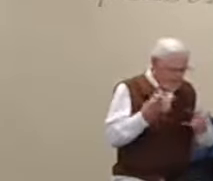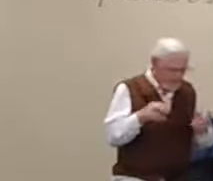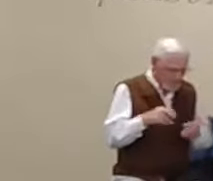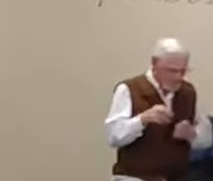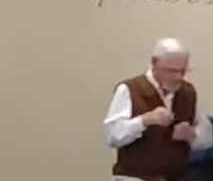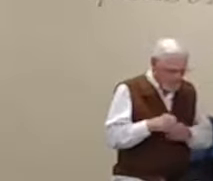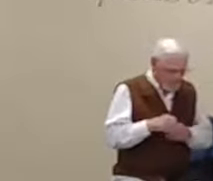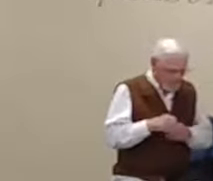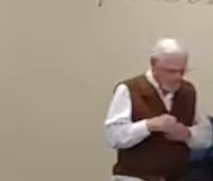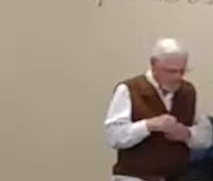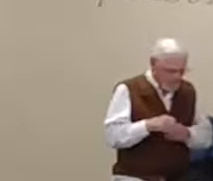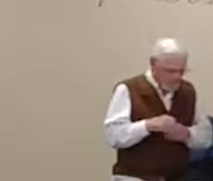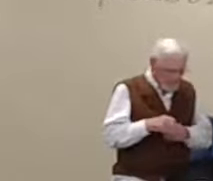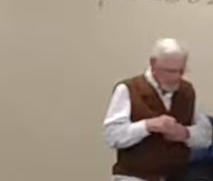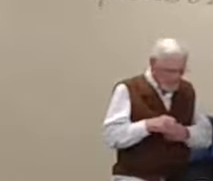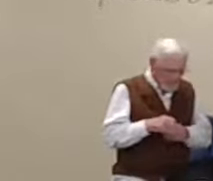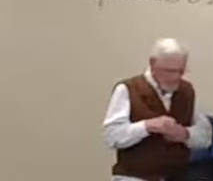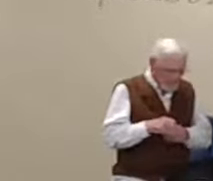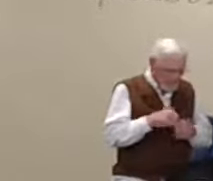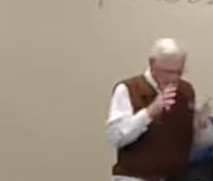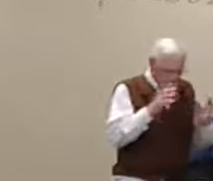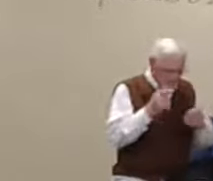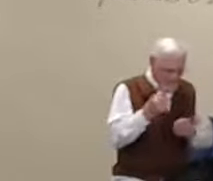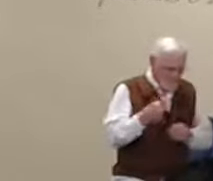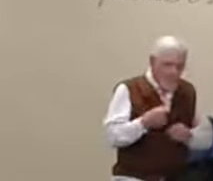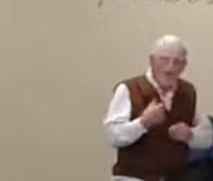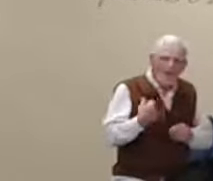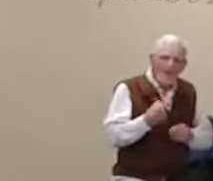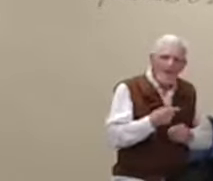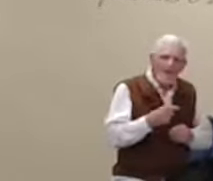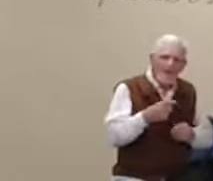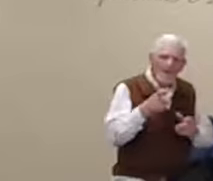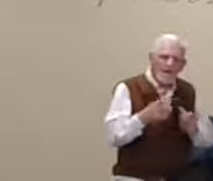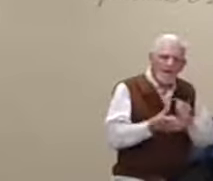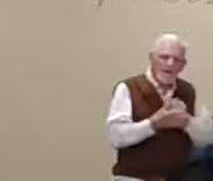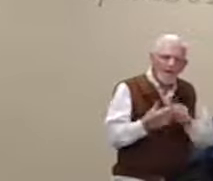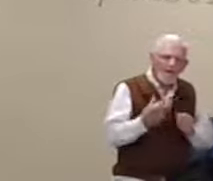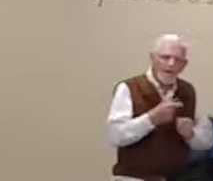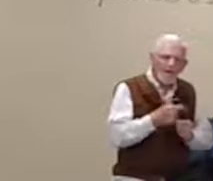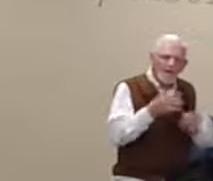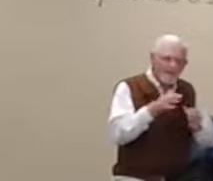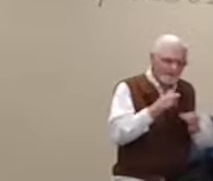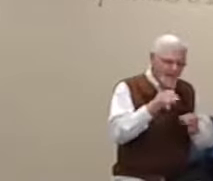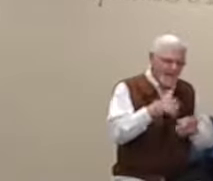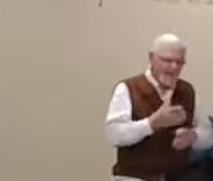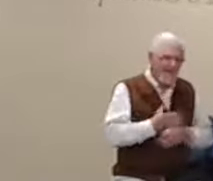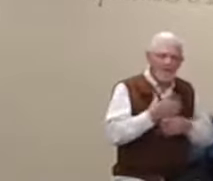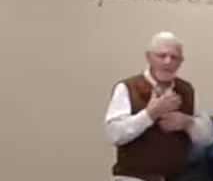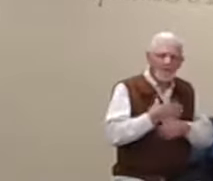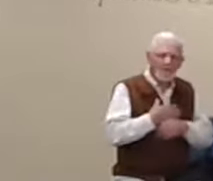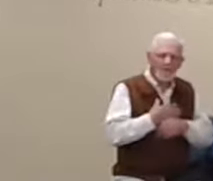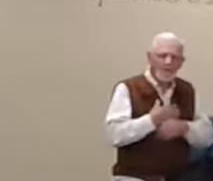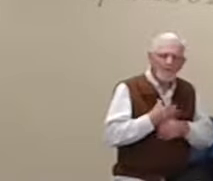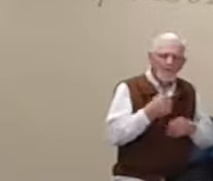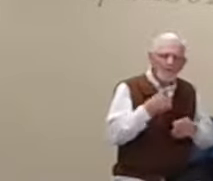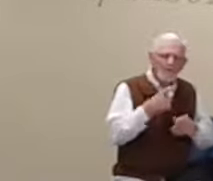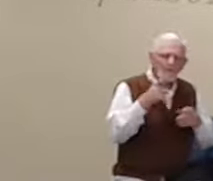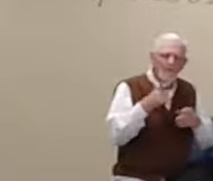and what you expect from us. Lord, help us just to find that joy, have that joy of the